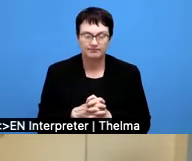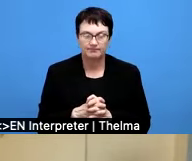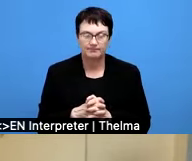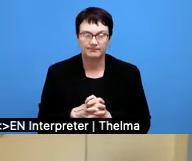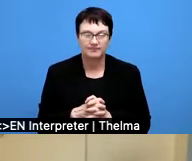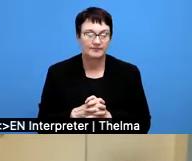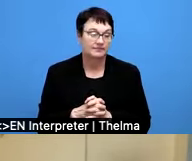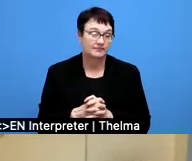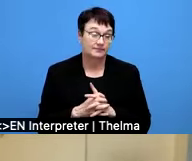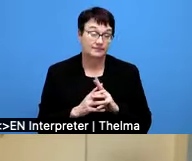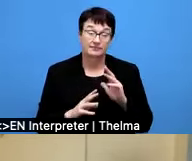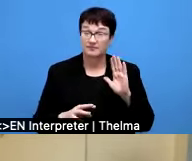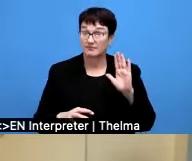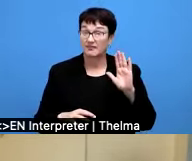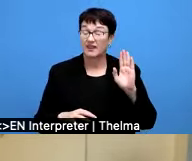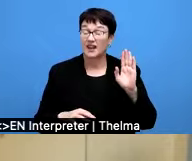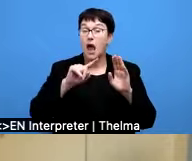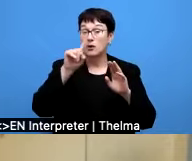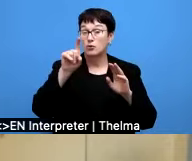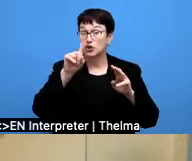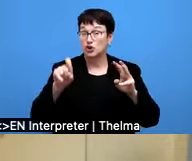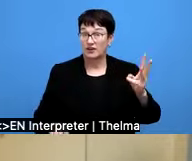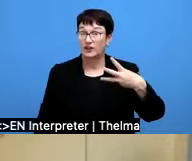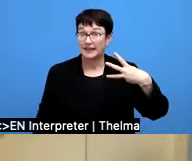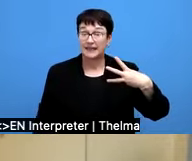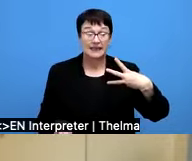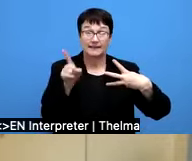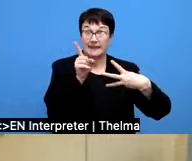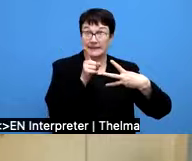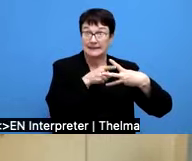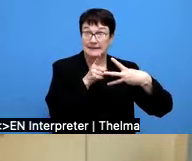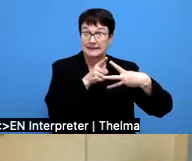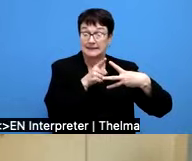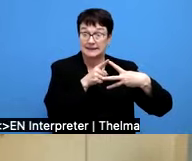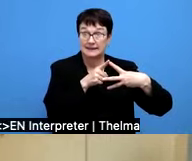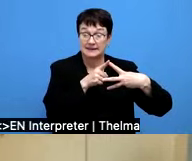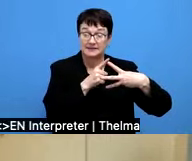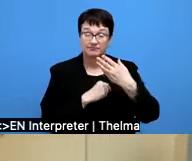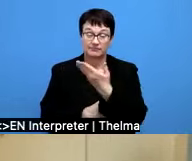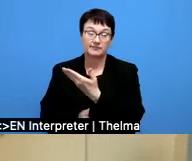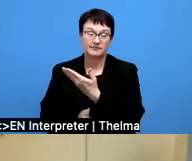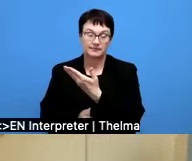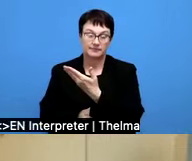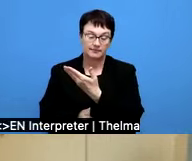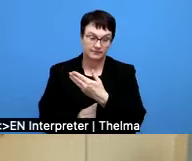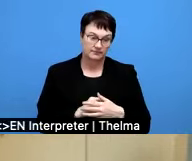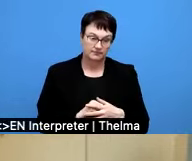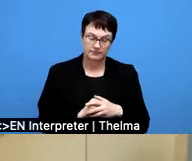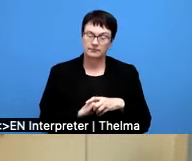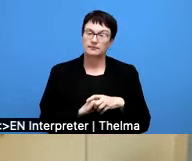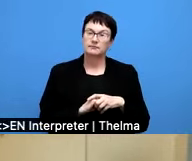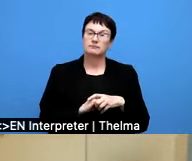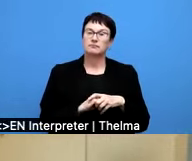The first question that we asked on the poll was what are the biggest health financing